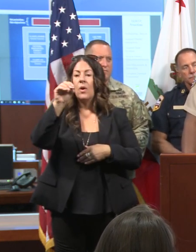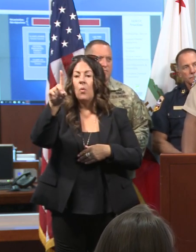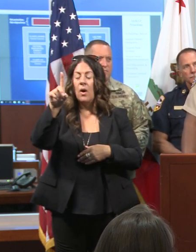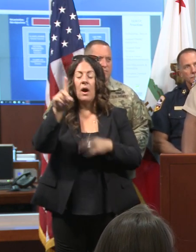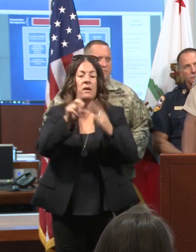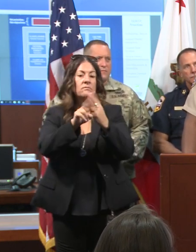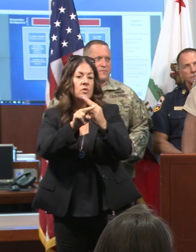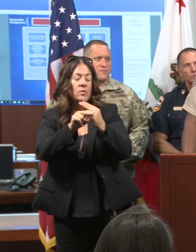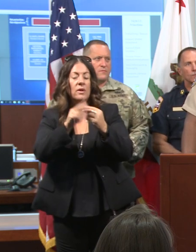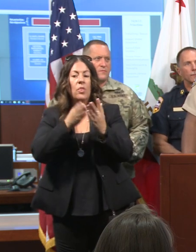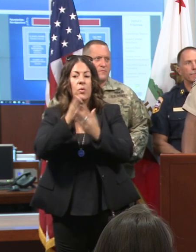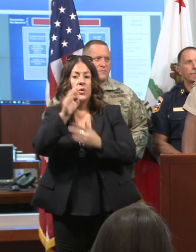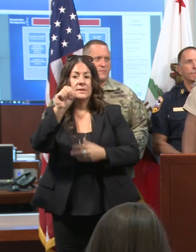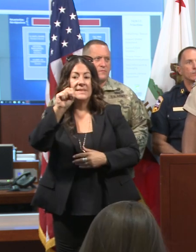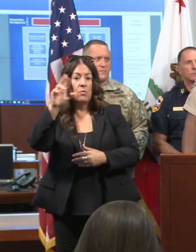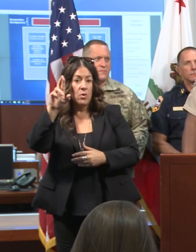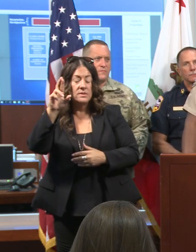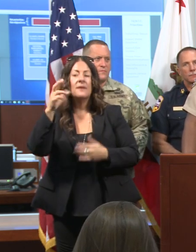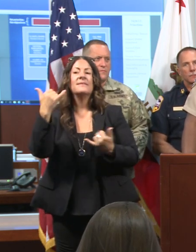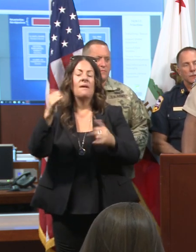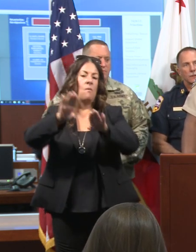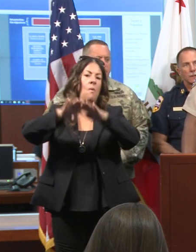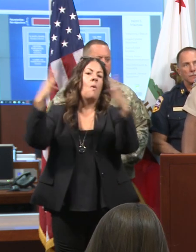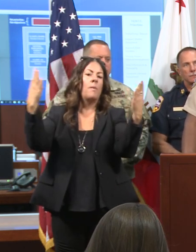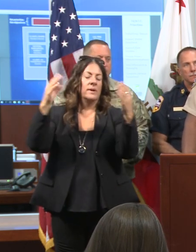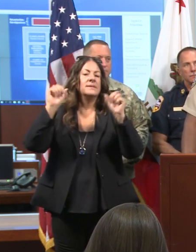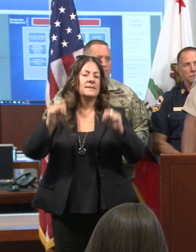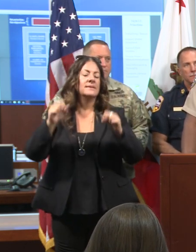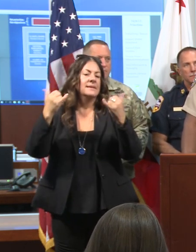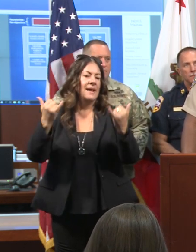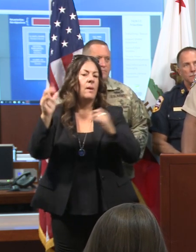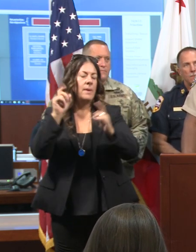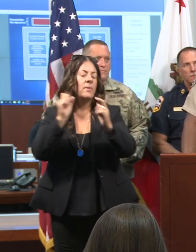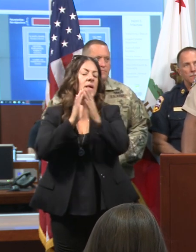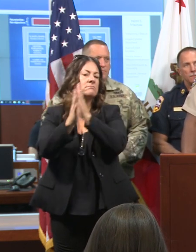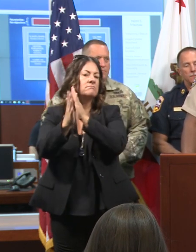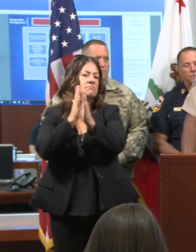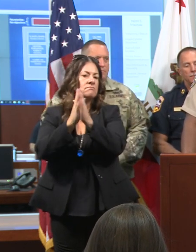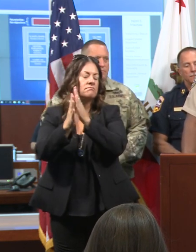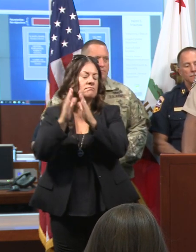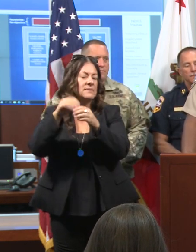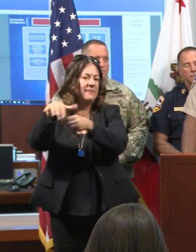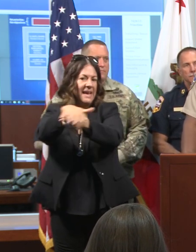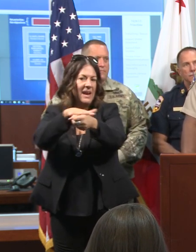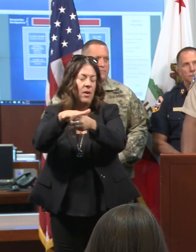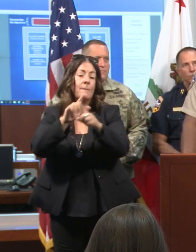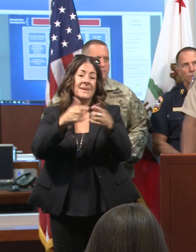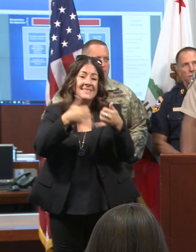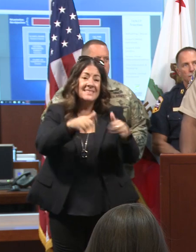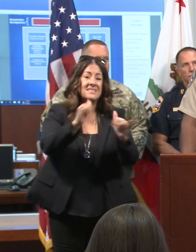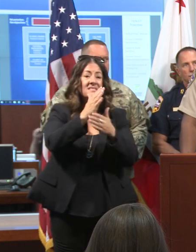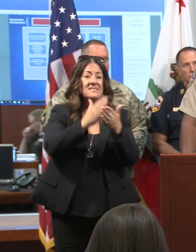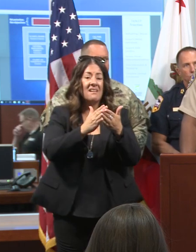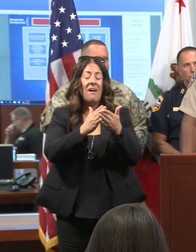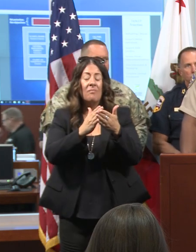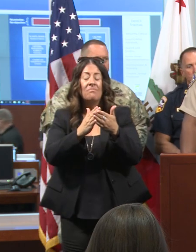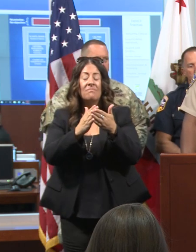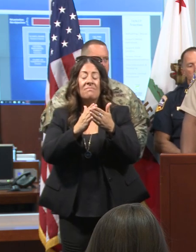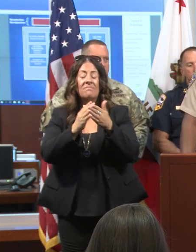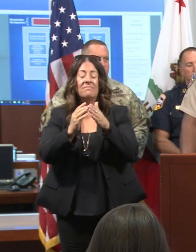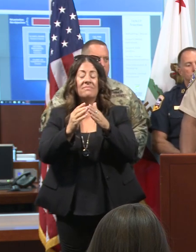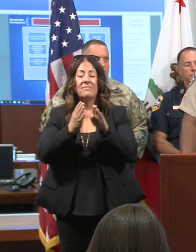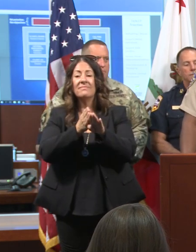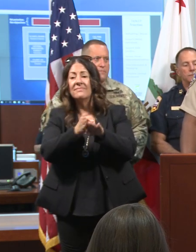Rosa. We've been able to open that up so traffic can get through that area. However, in that area, there's still some off ramps that are closed,